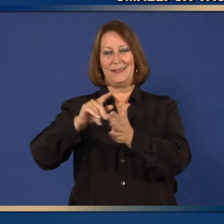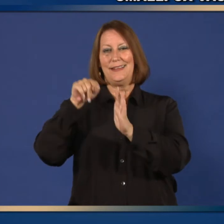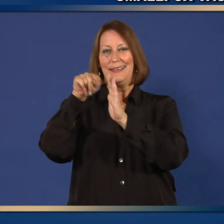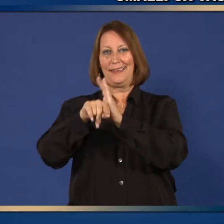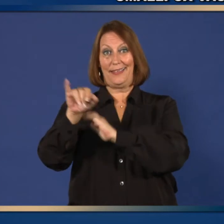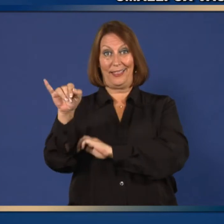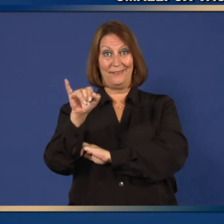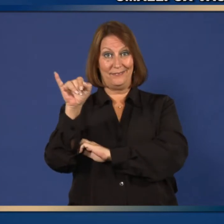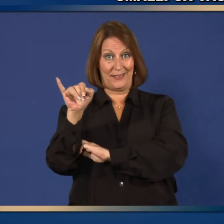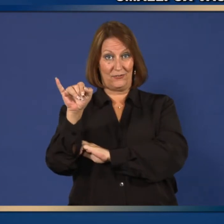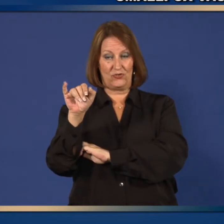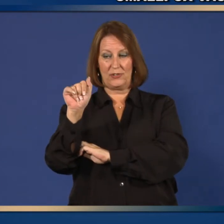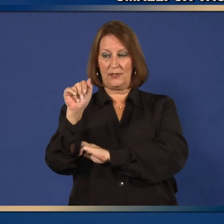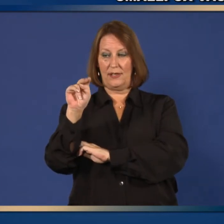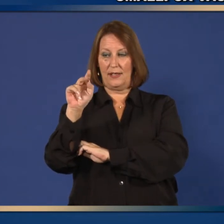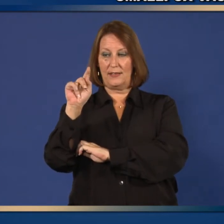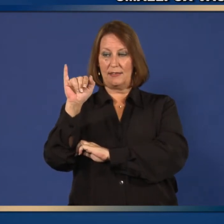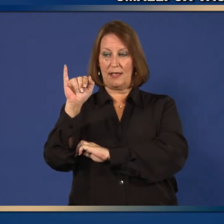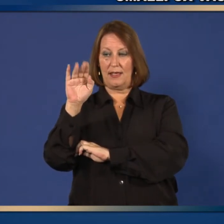B,